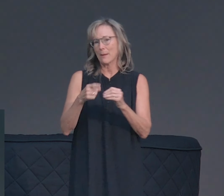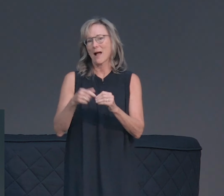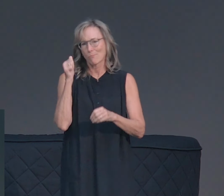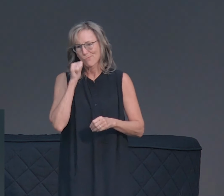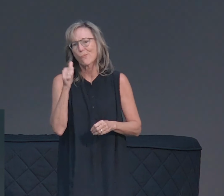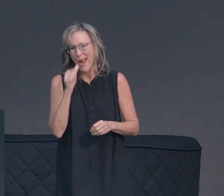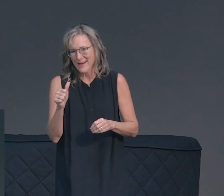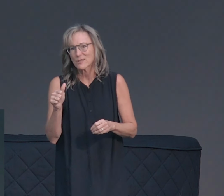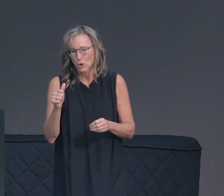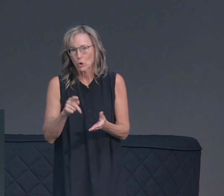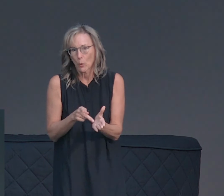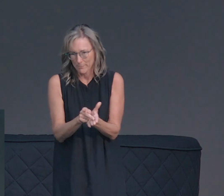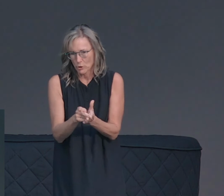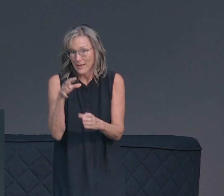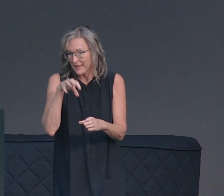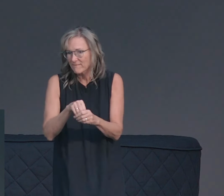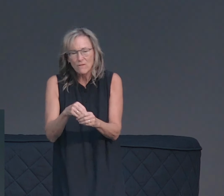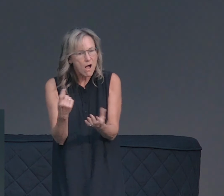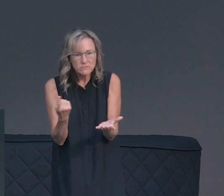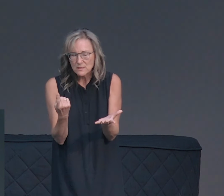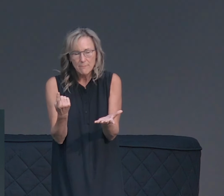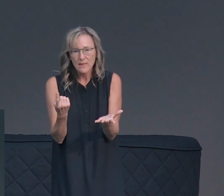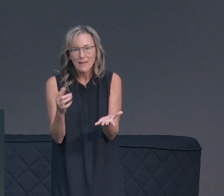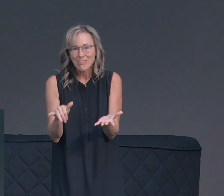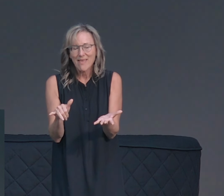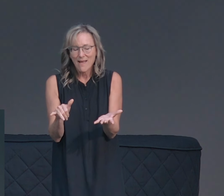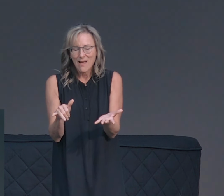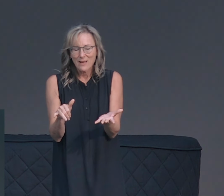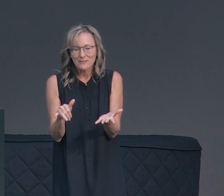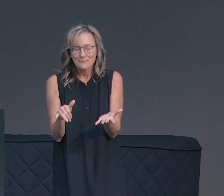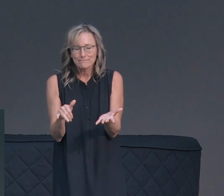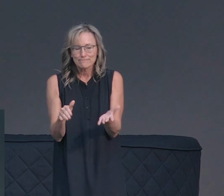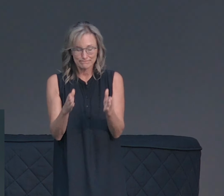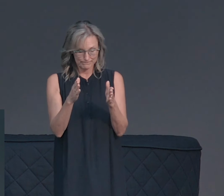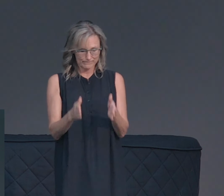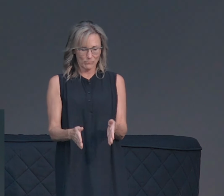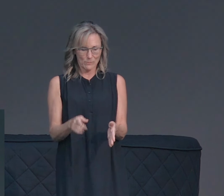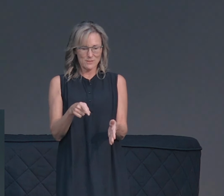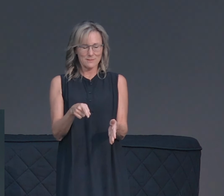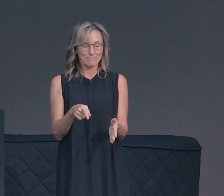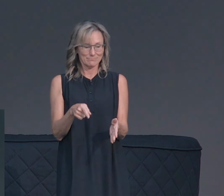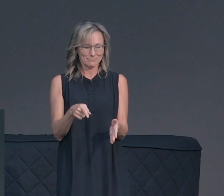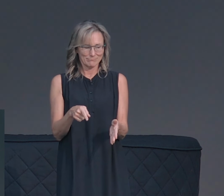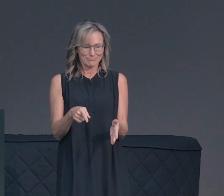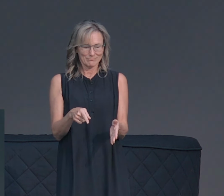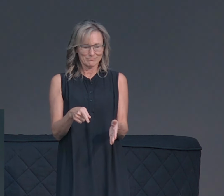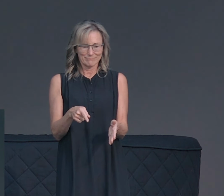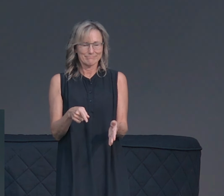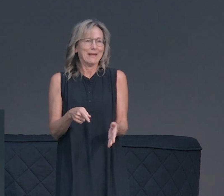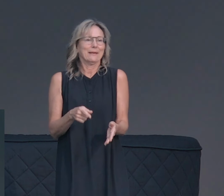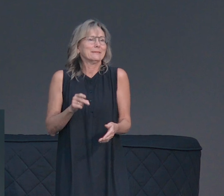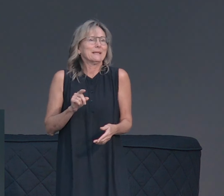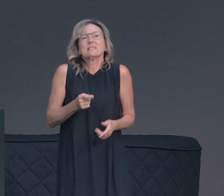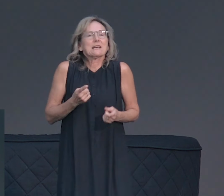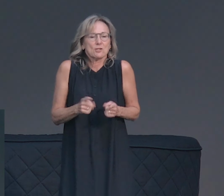because it involves something that the person is not having automatically just happen to